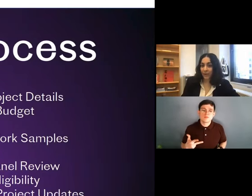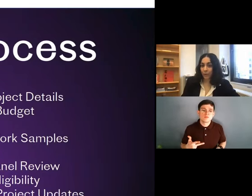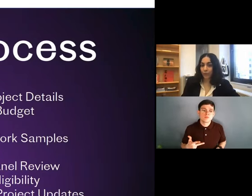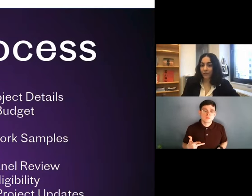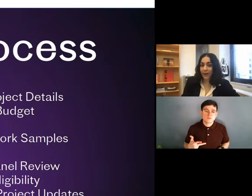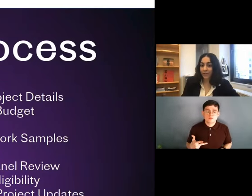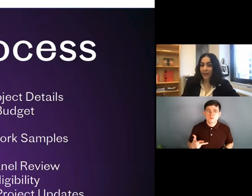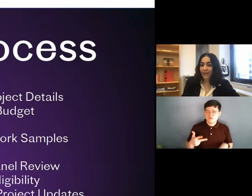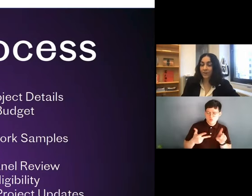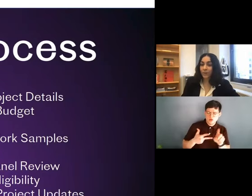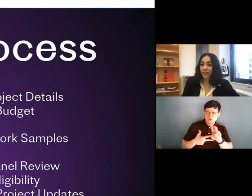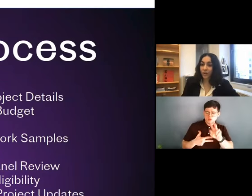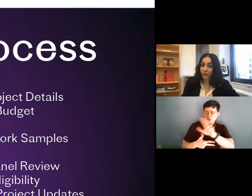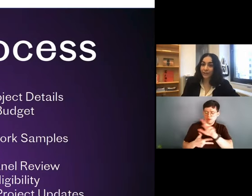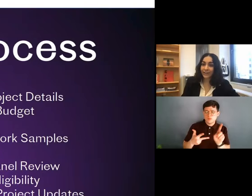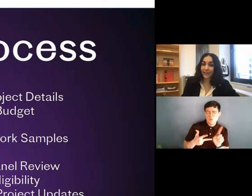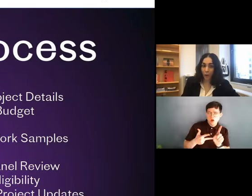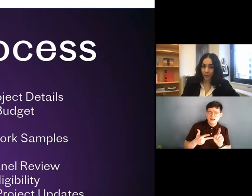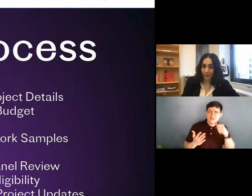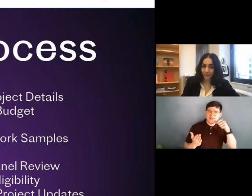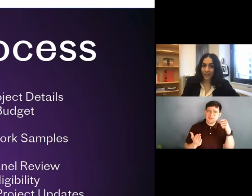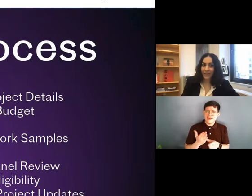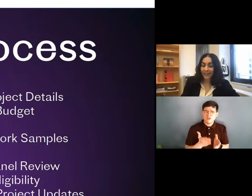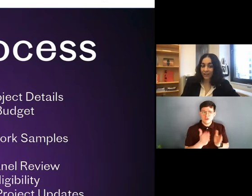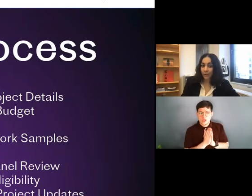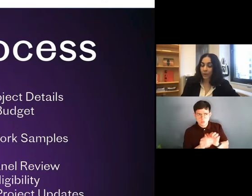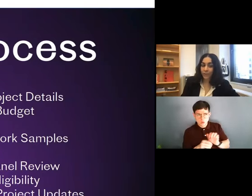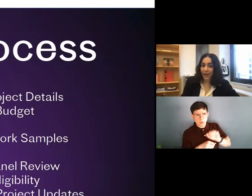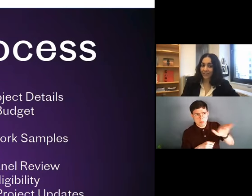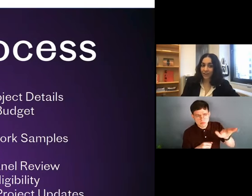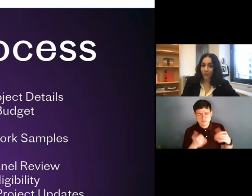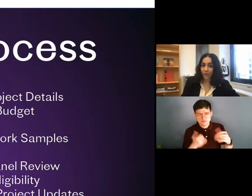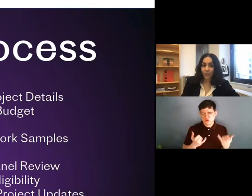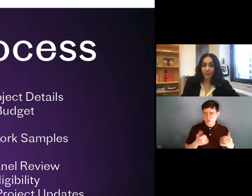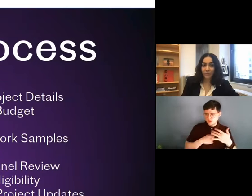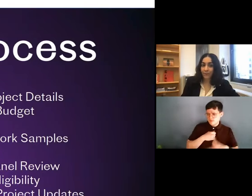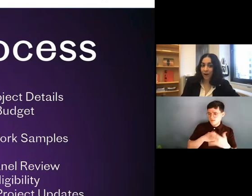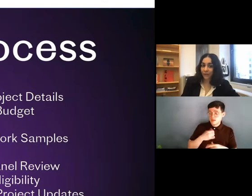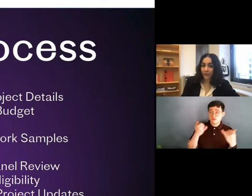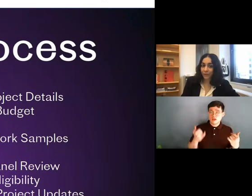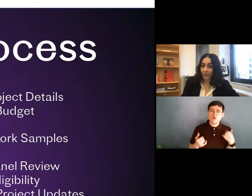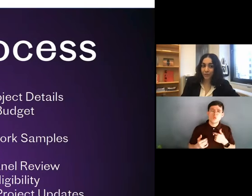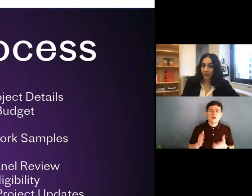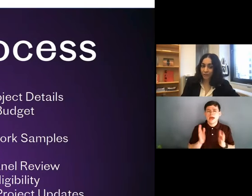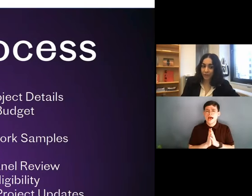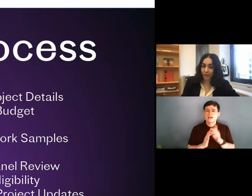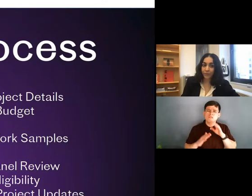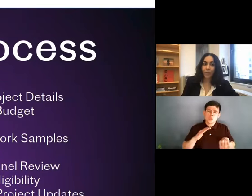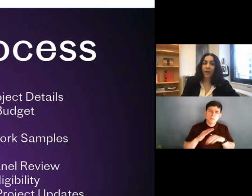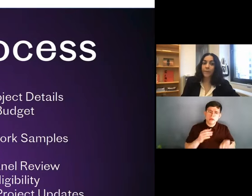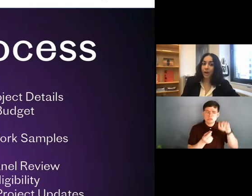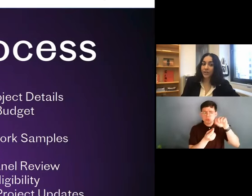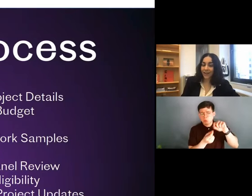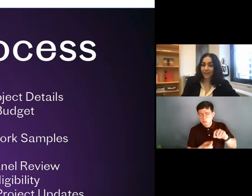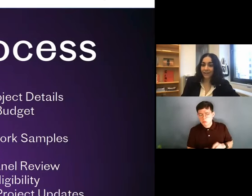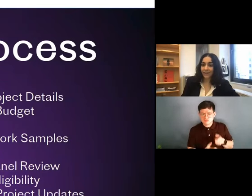letter of inquiry round, and it is what is currently open. Here, we're going to be asking you for demographic information about yourself,